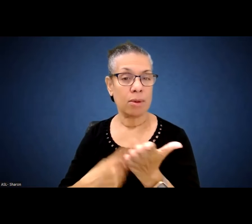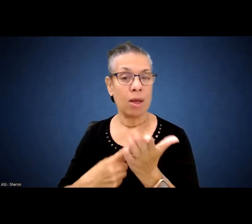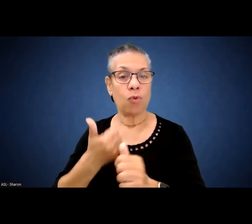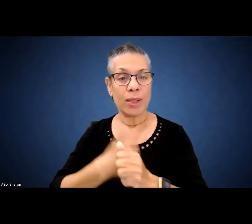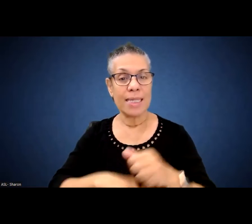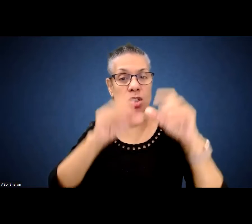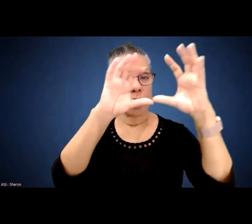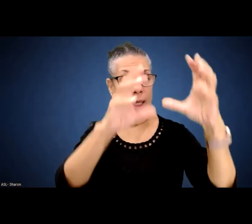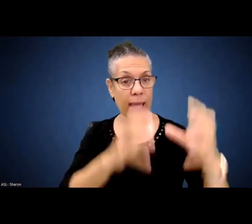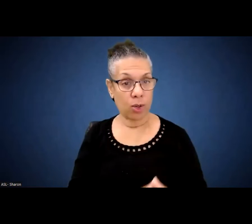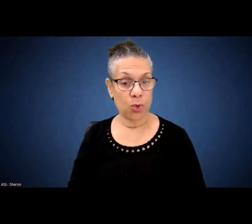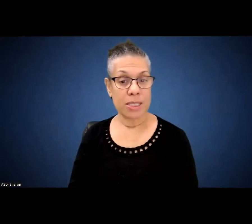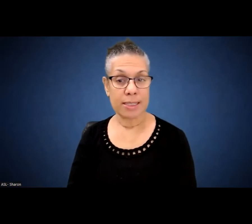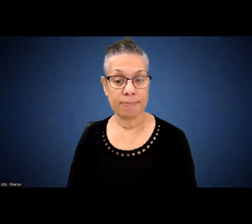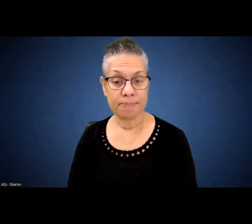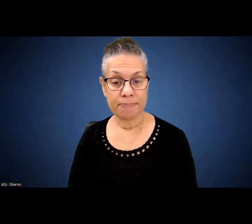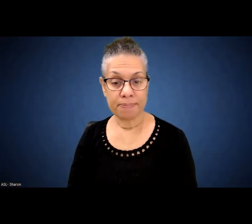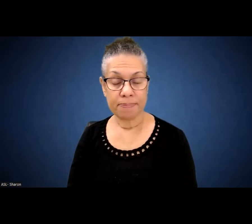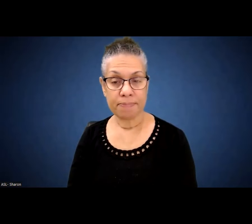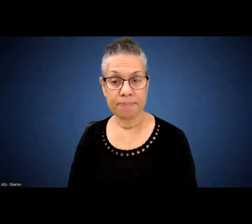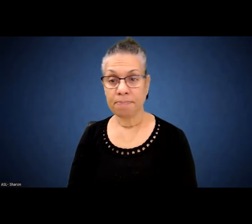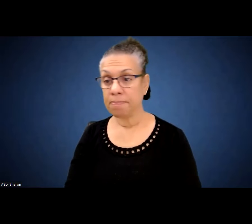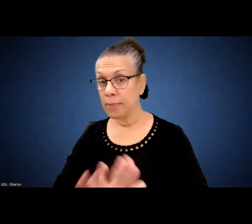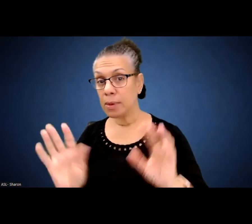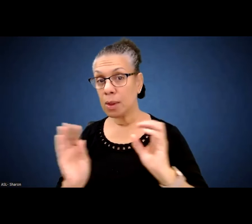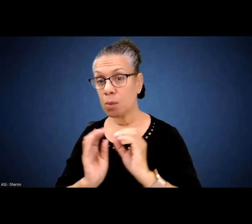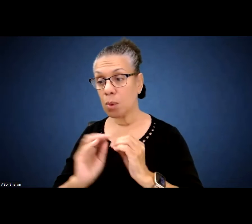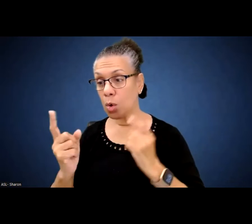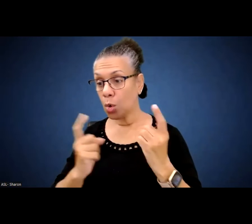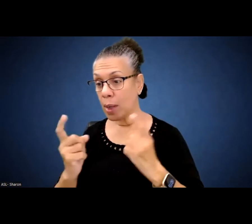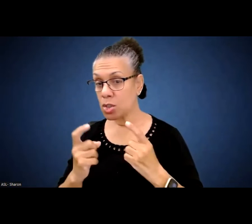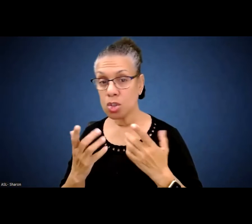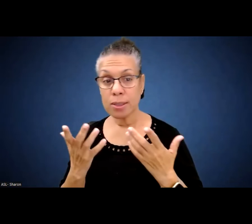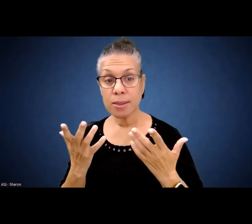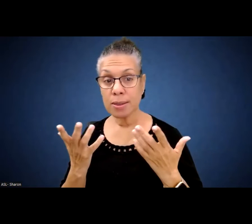criteria. So if there's no more questions, are